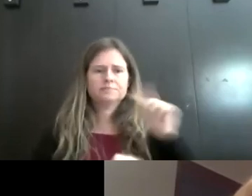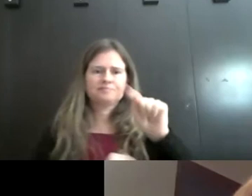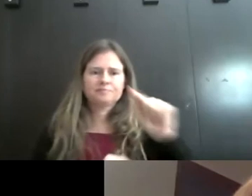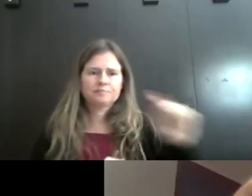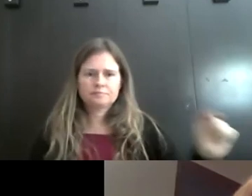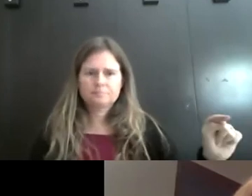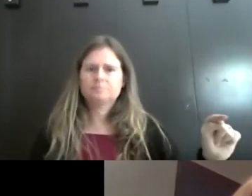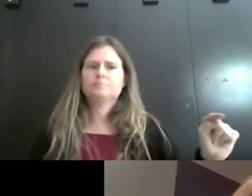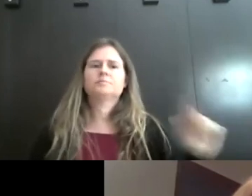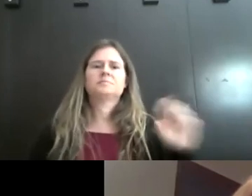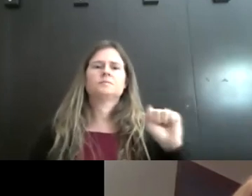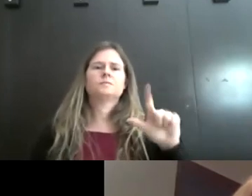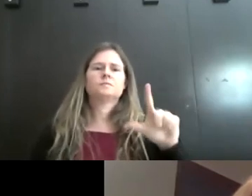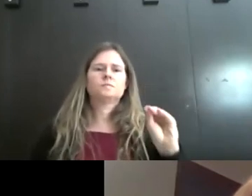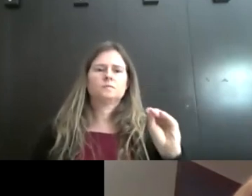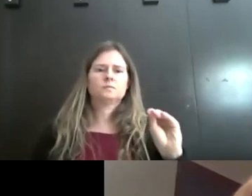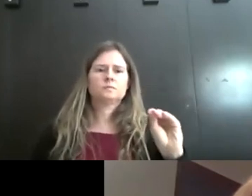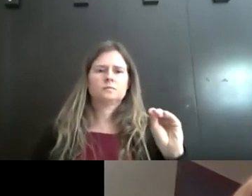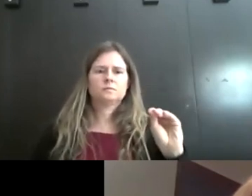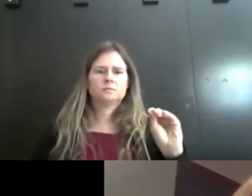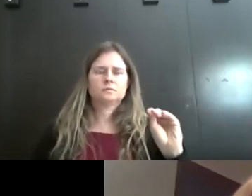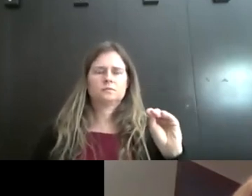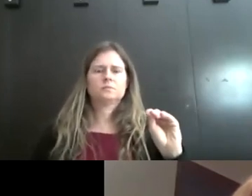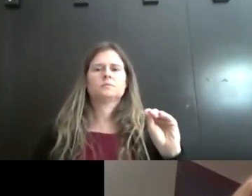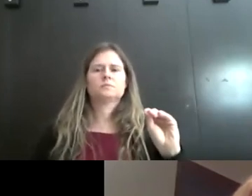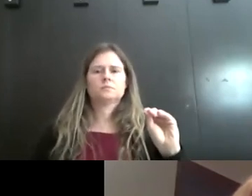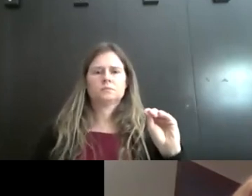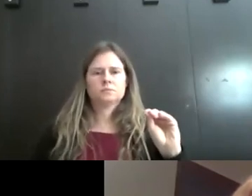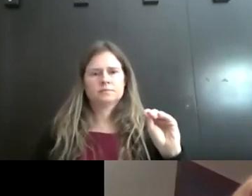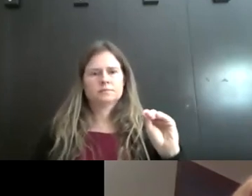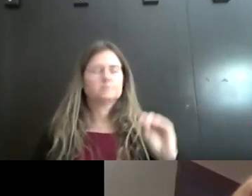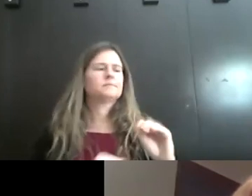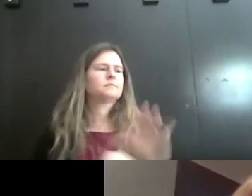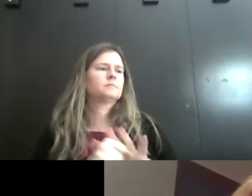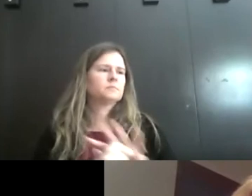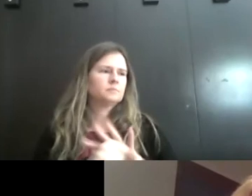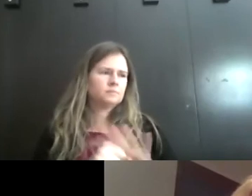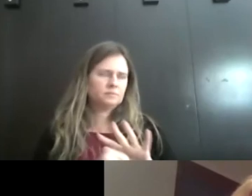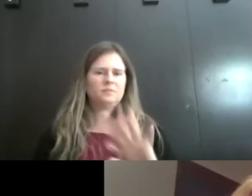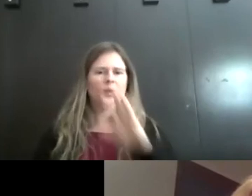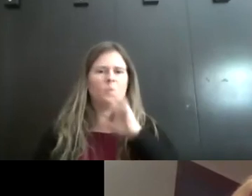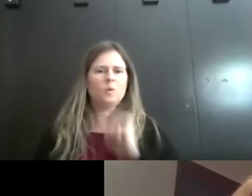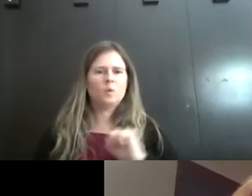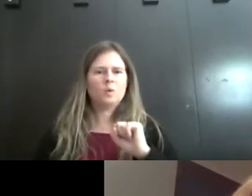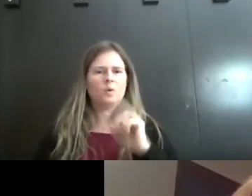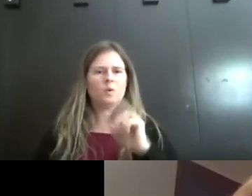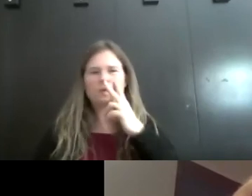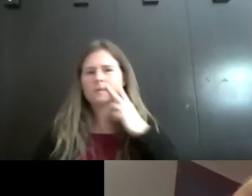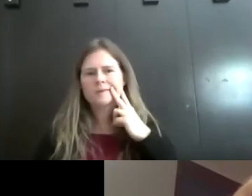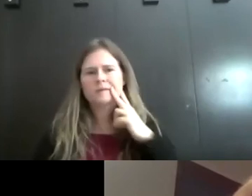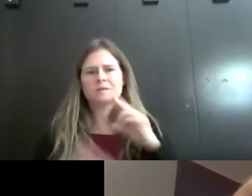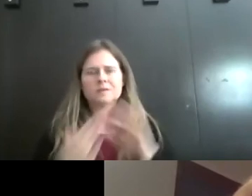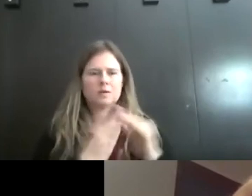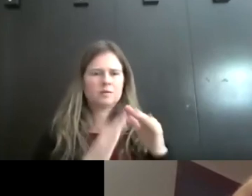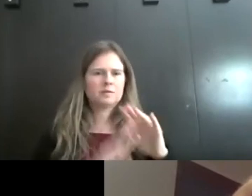in San Luis Obispo is built over a Chumash village, or they're around there, And if you just walk out and look, where's the highest